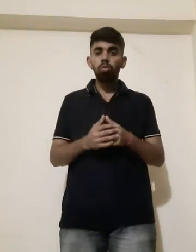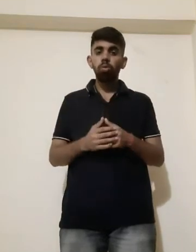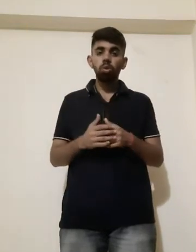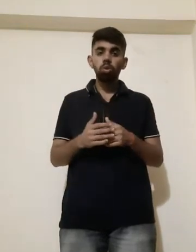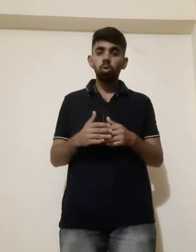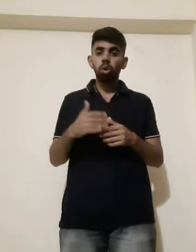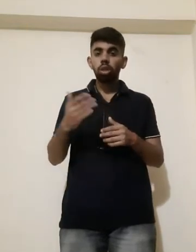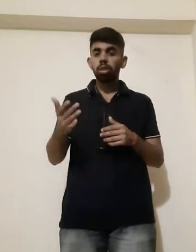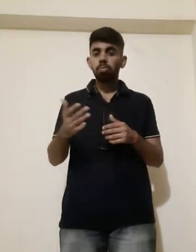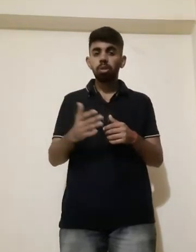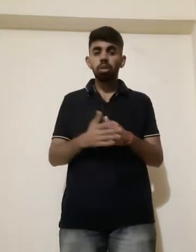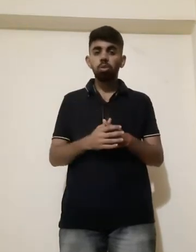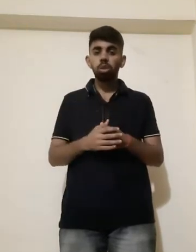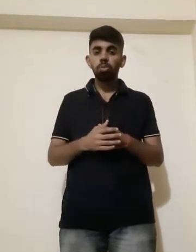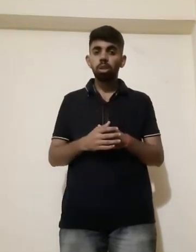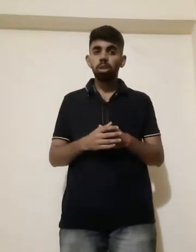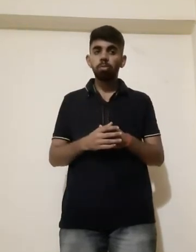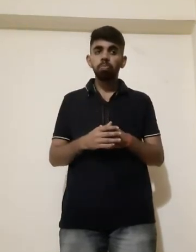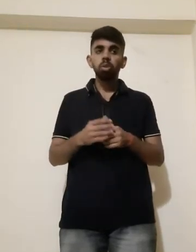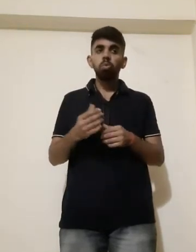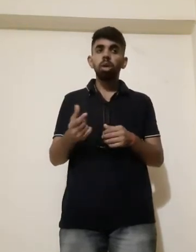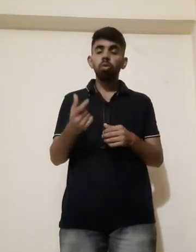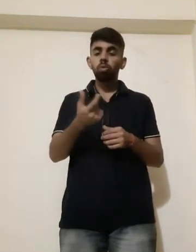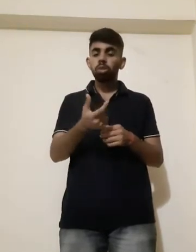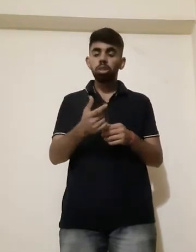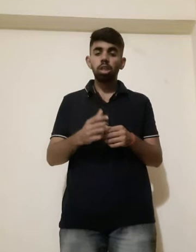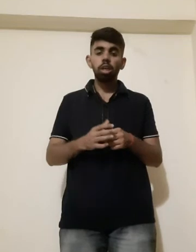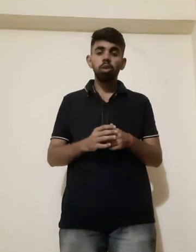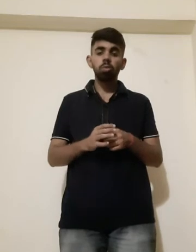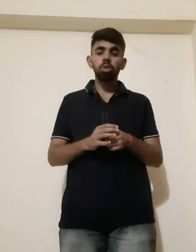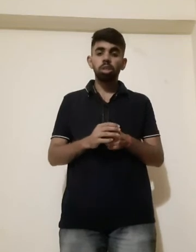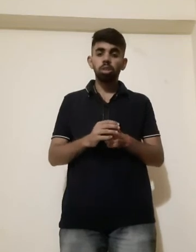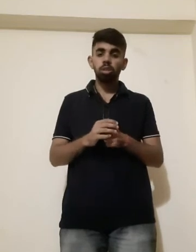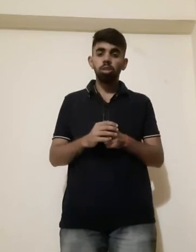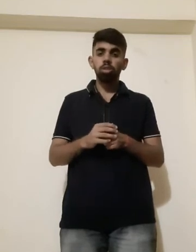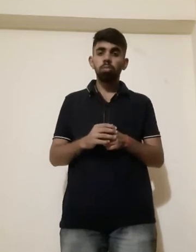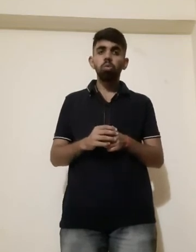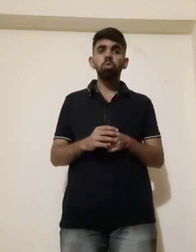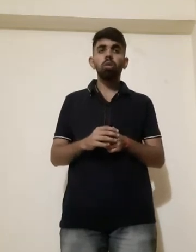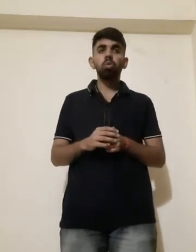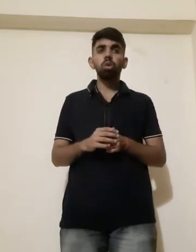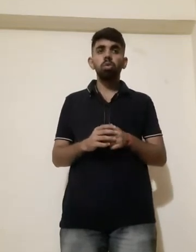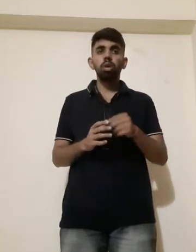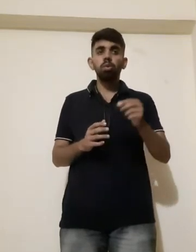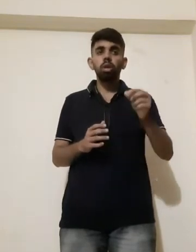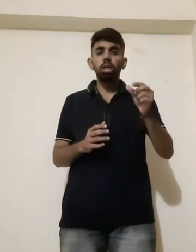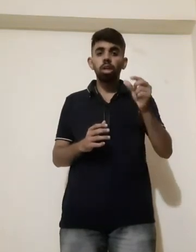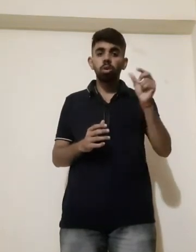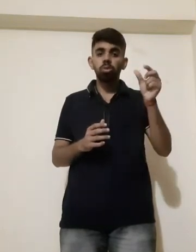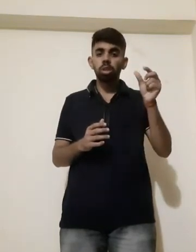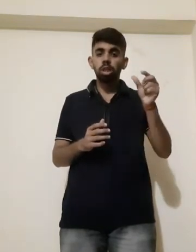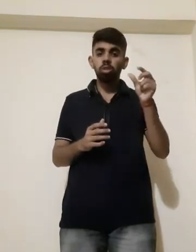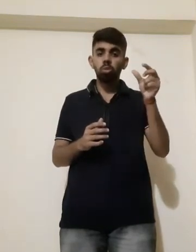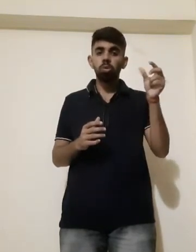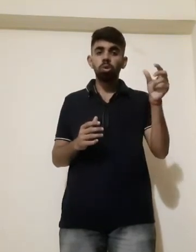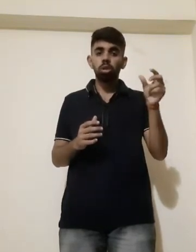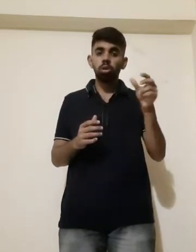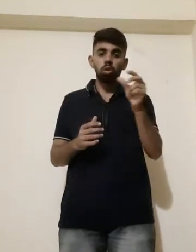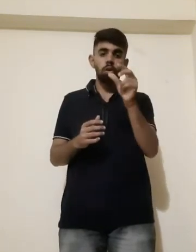we want to call that particular method, we have to first create an object. Suppose we have created an object, that is ob1 of